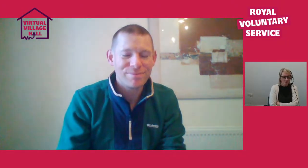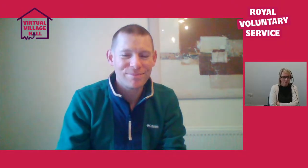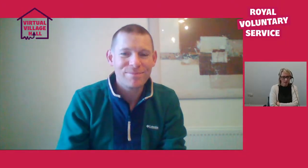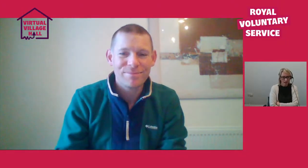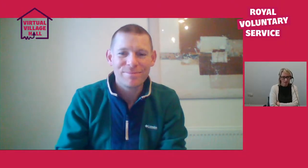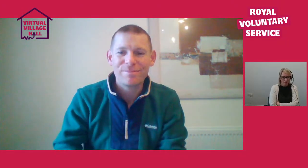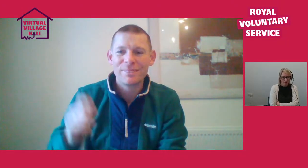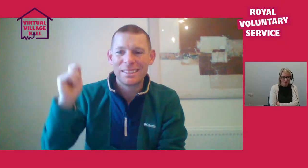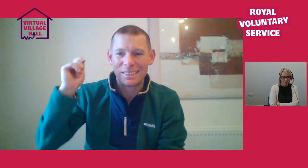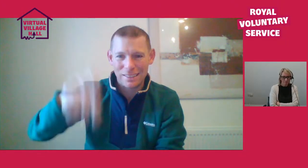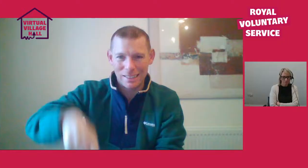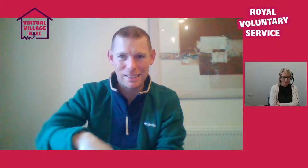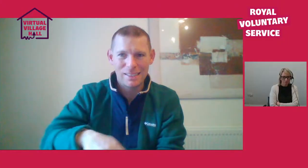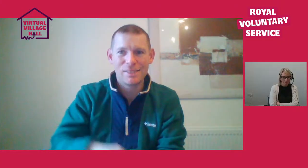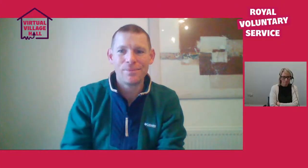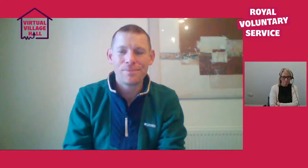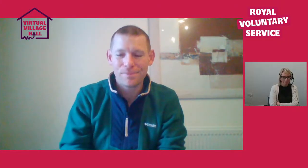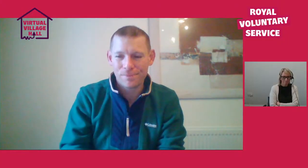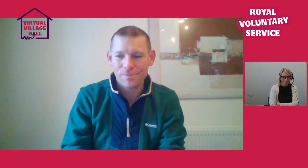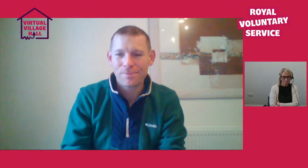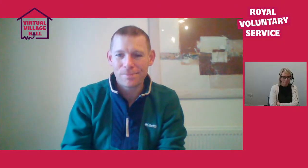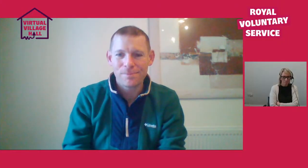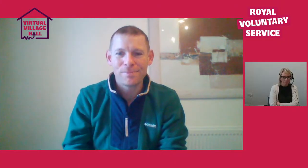And she loves tennis too.